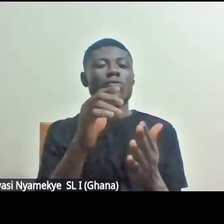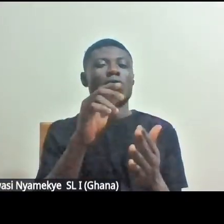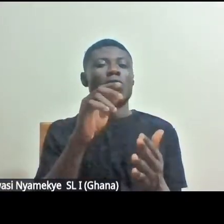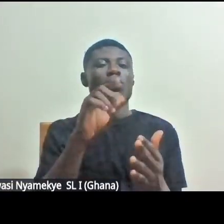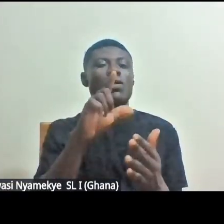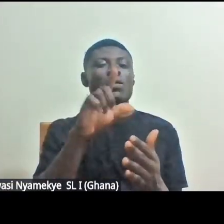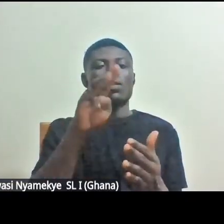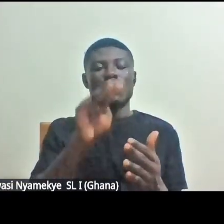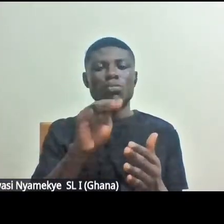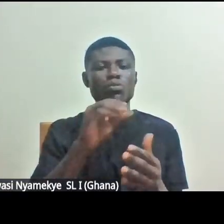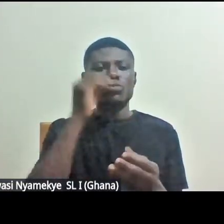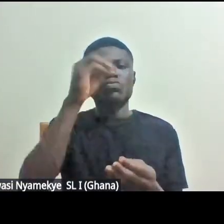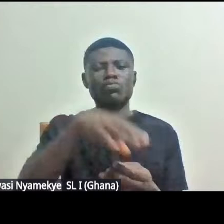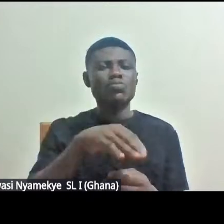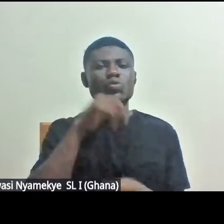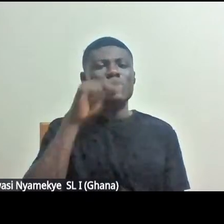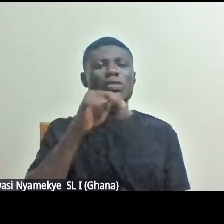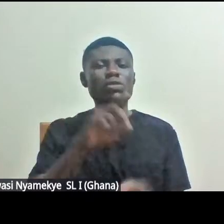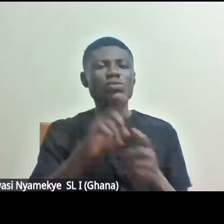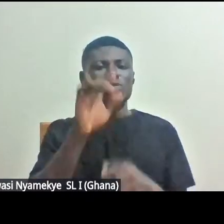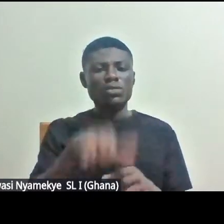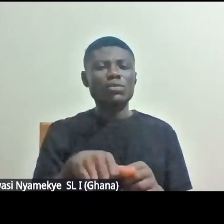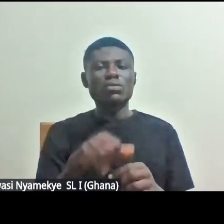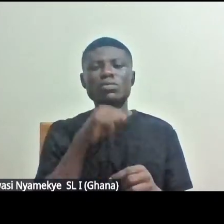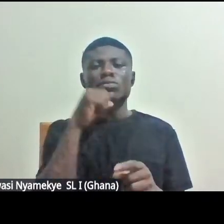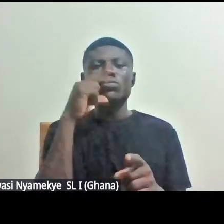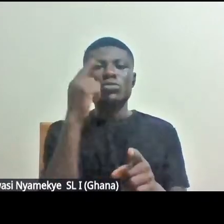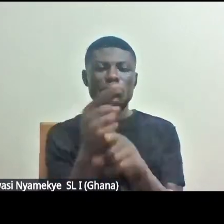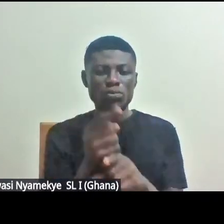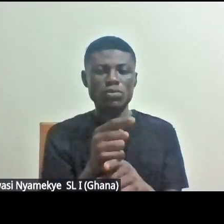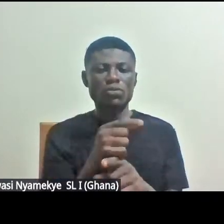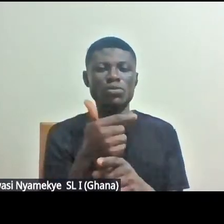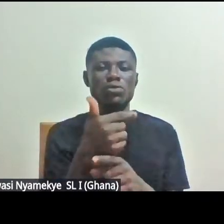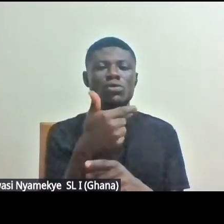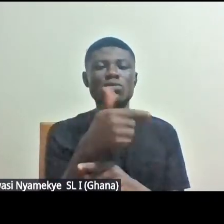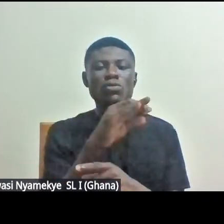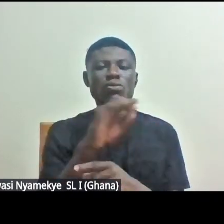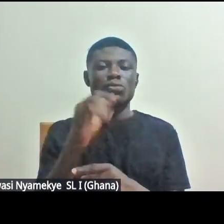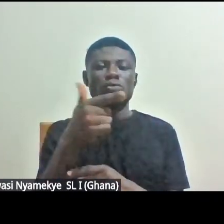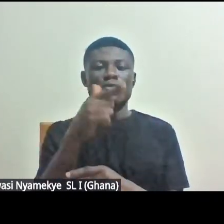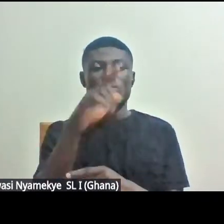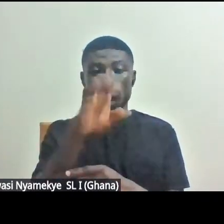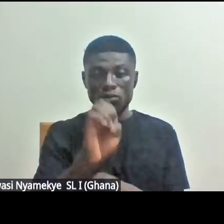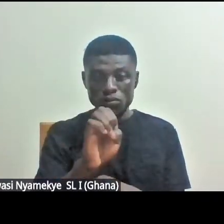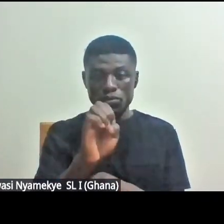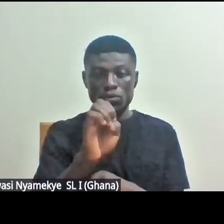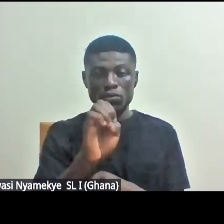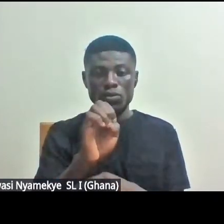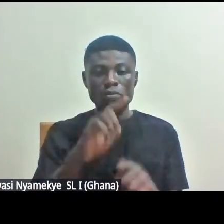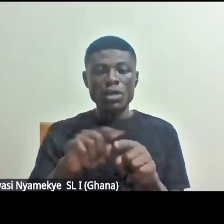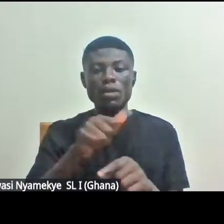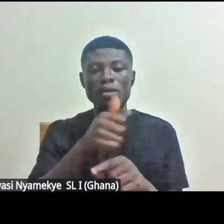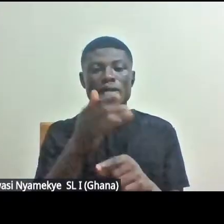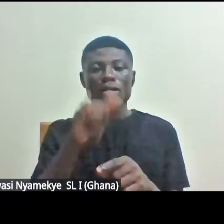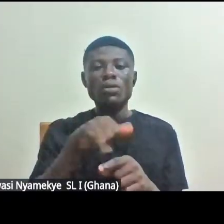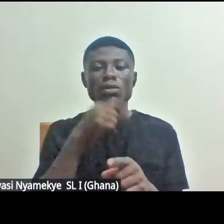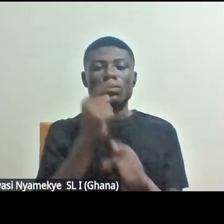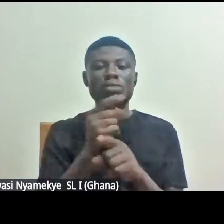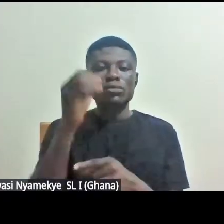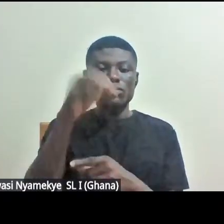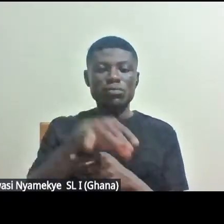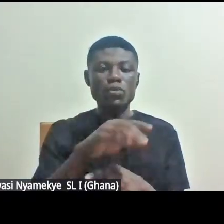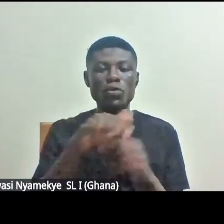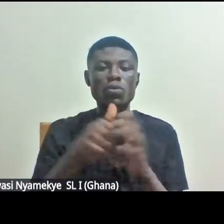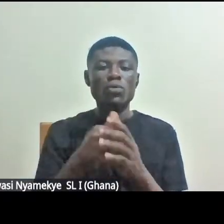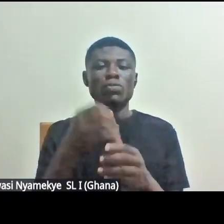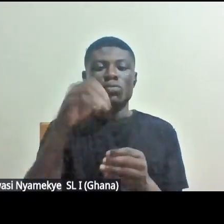platforms with this, not just Google products, but any other platforms, you wouldn't want to be feeding them